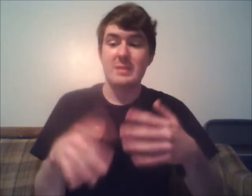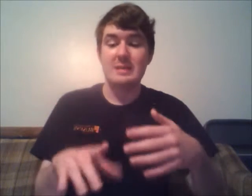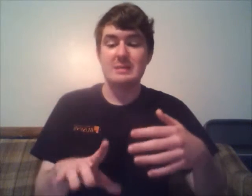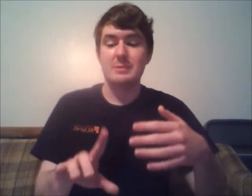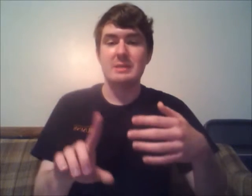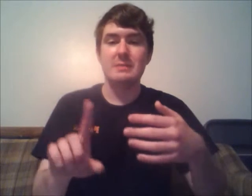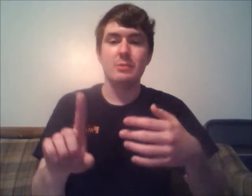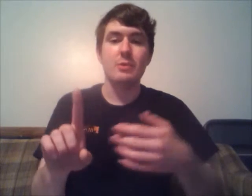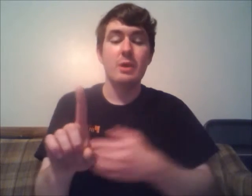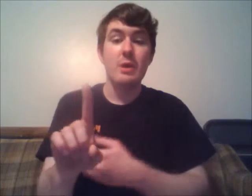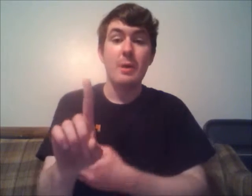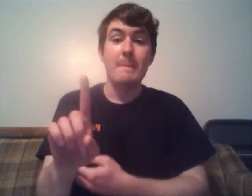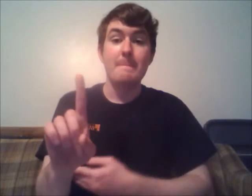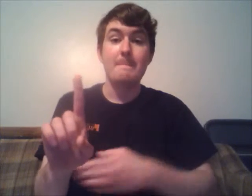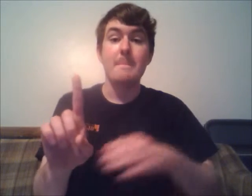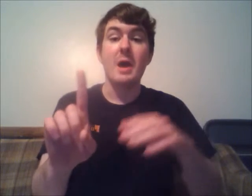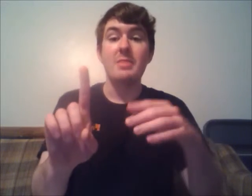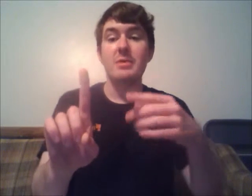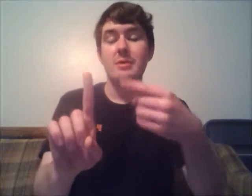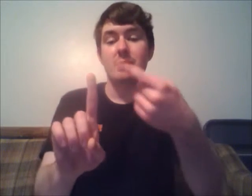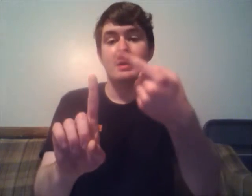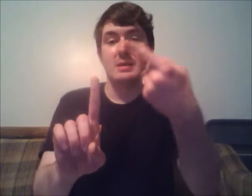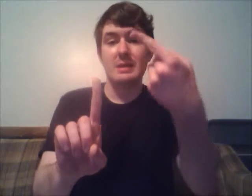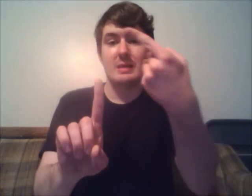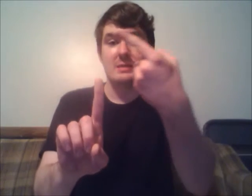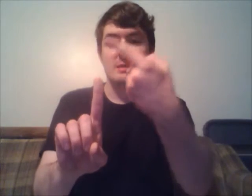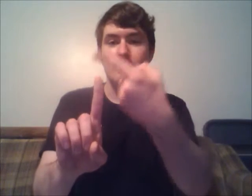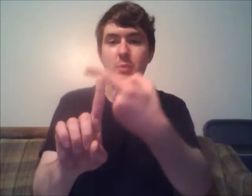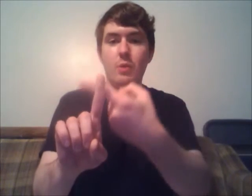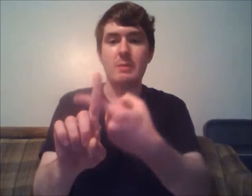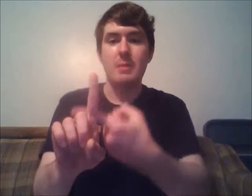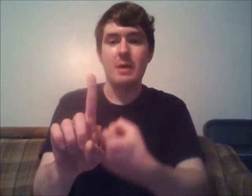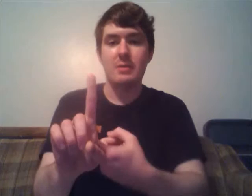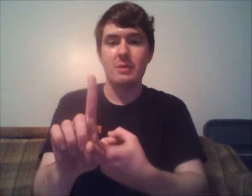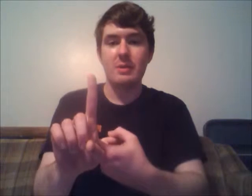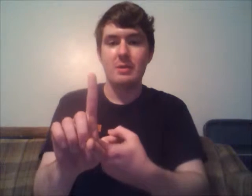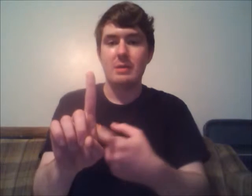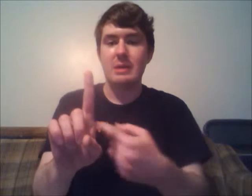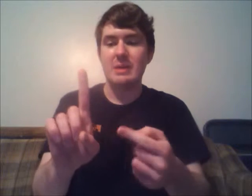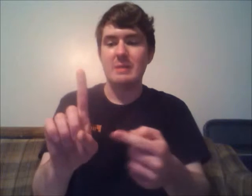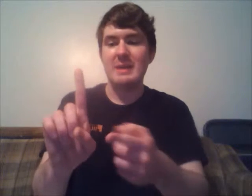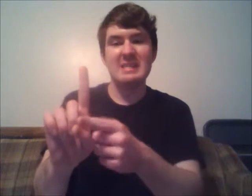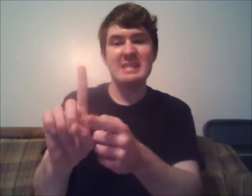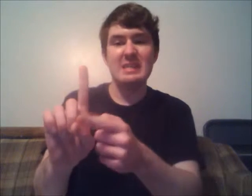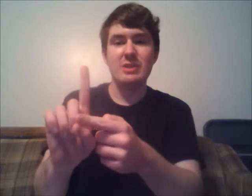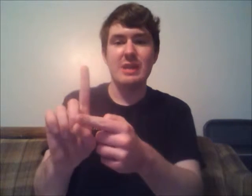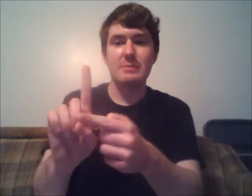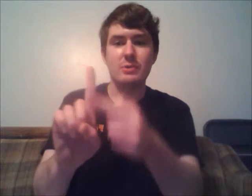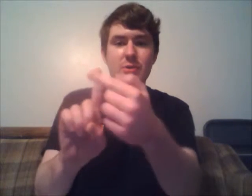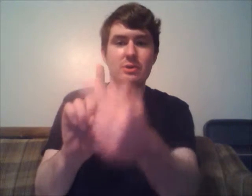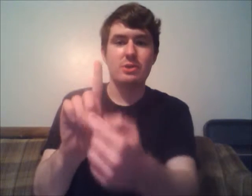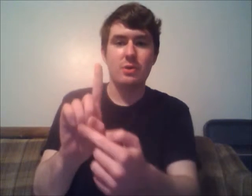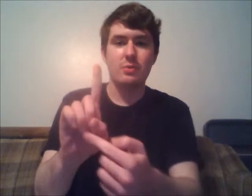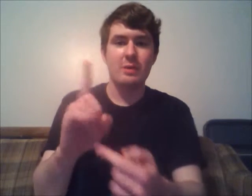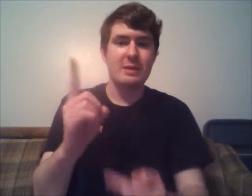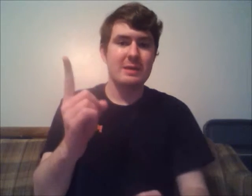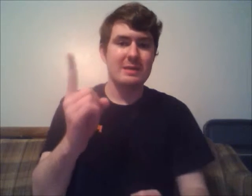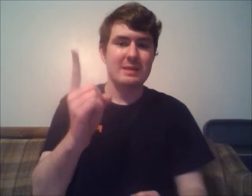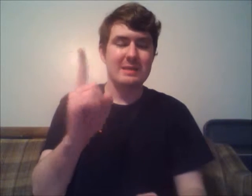That's pretty simple. Month is this way: 1 month, right? You kind of make a D shape. You're going to show like a